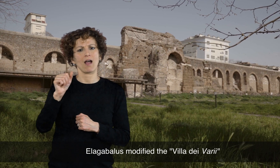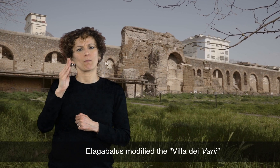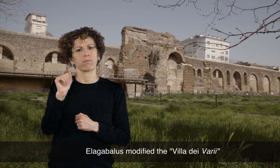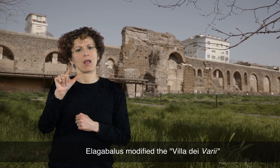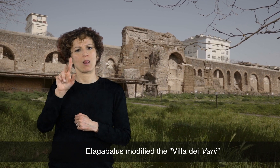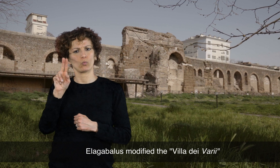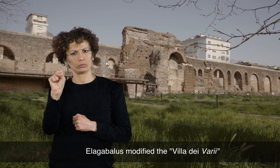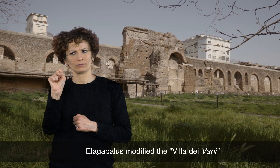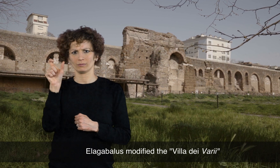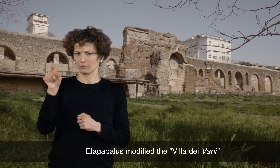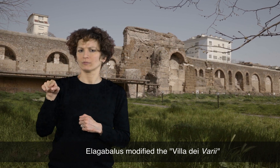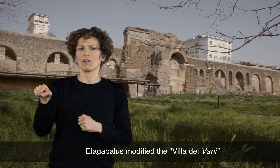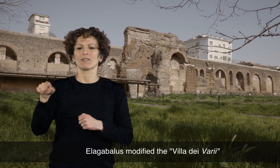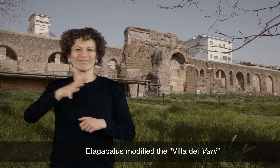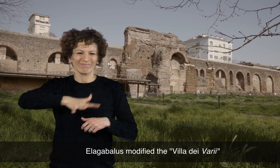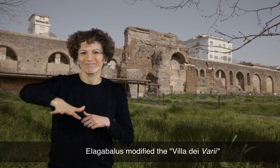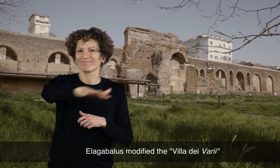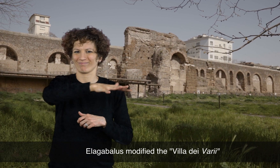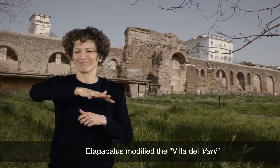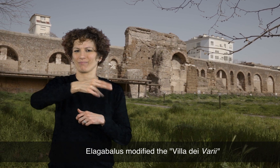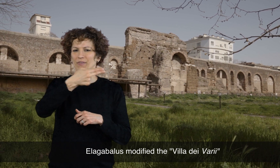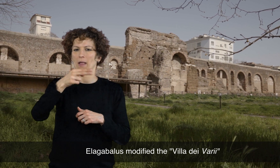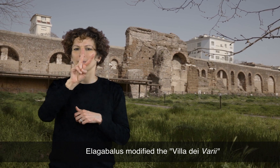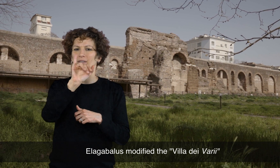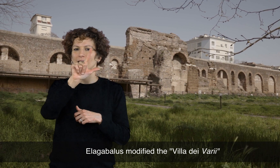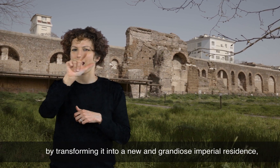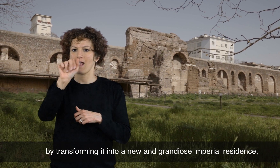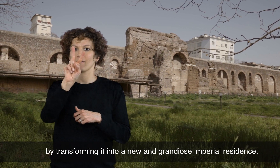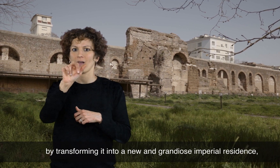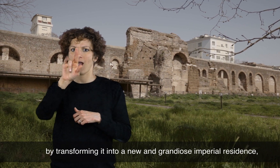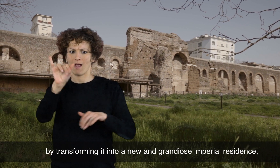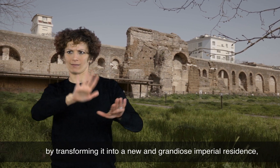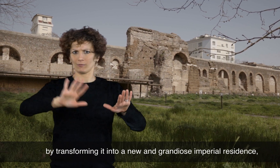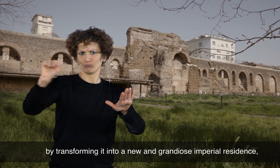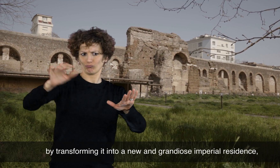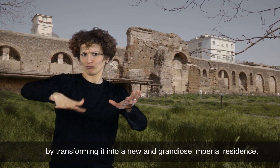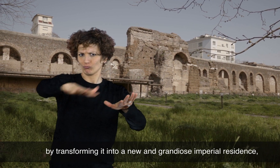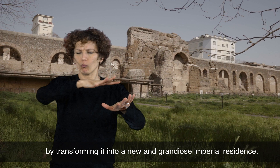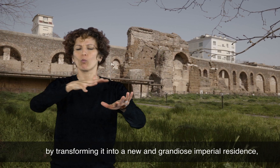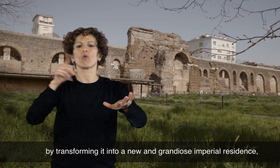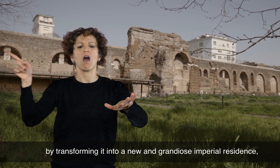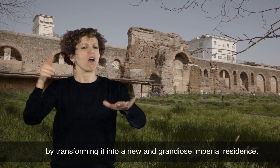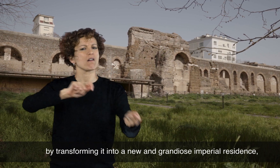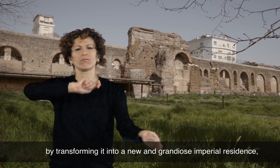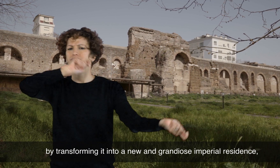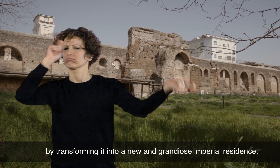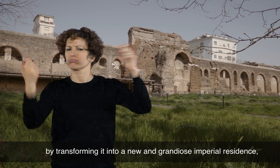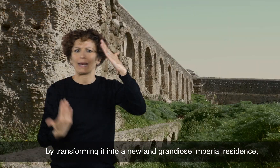Elagabalus modified the Villa dei Vari by transforming it into a new and grandiose